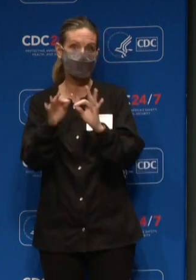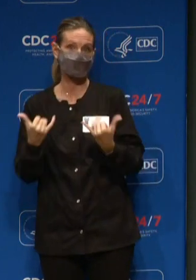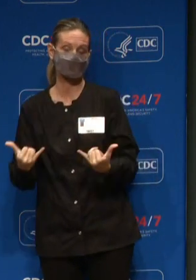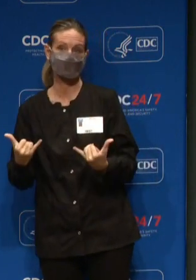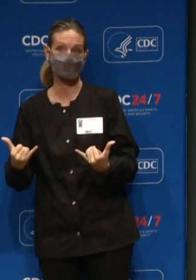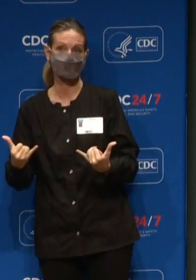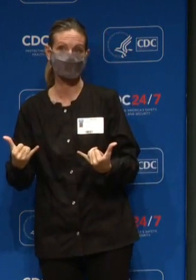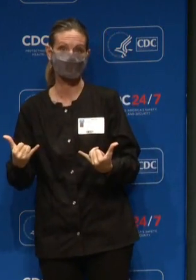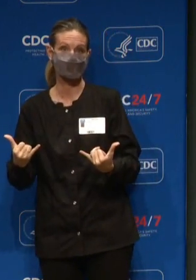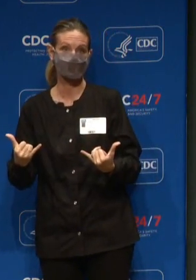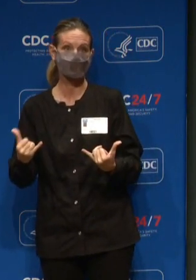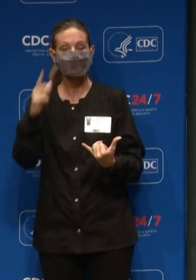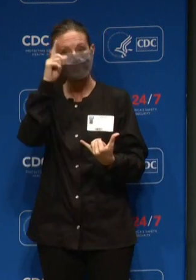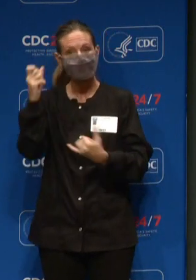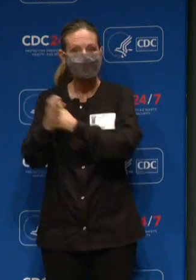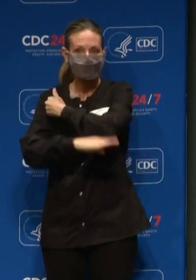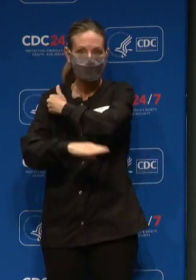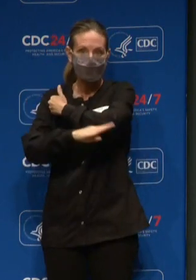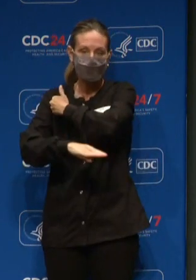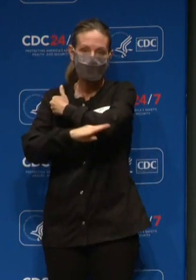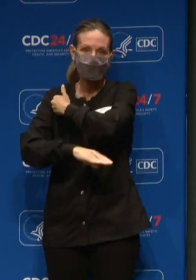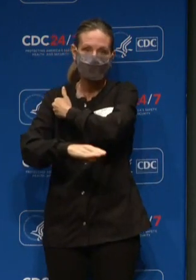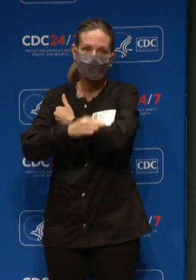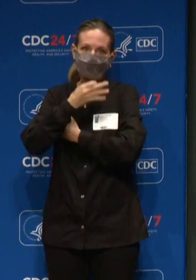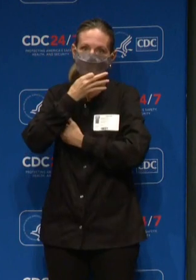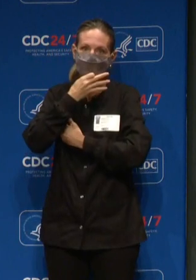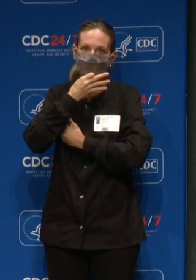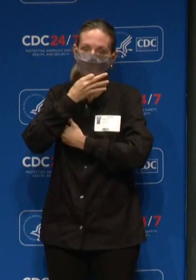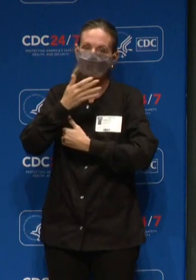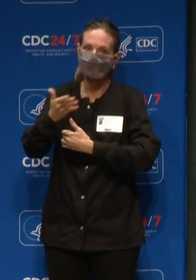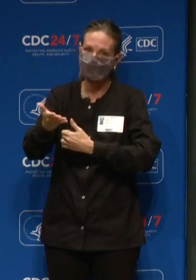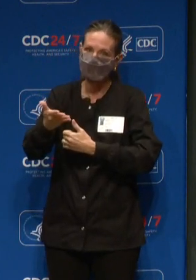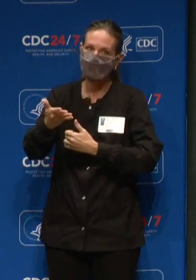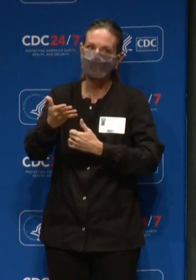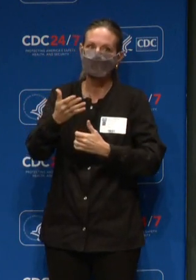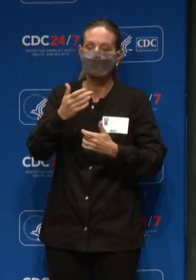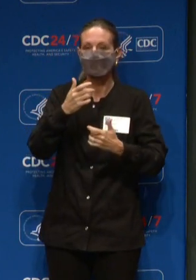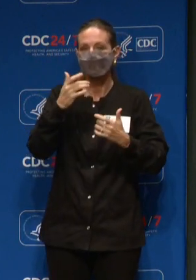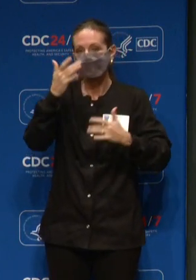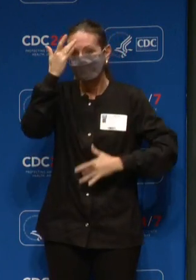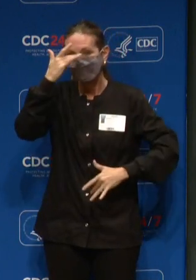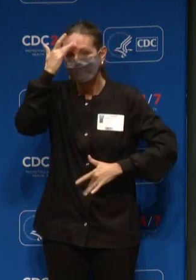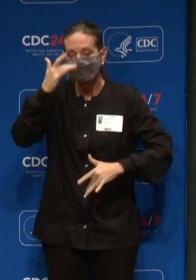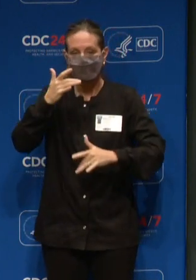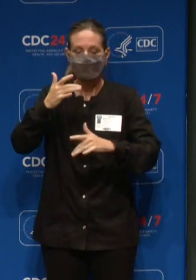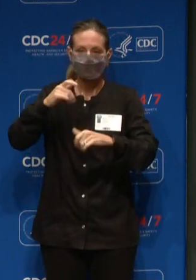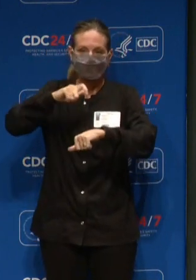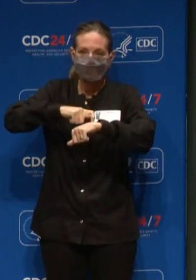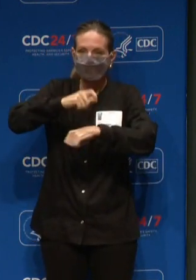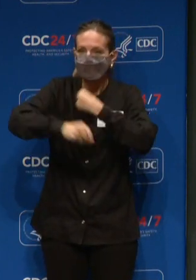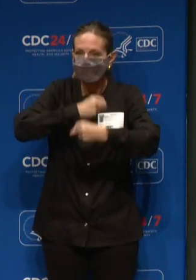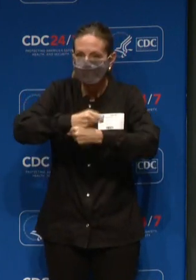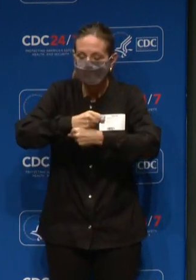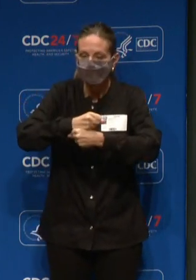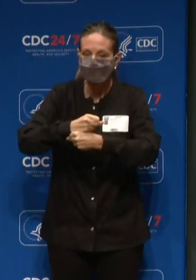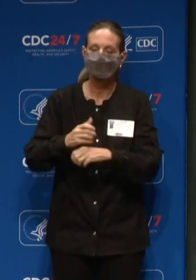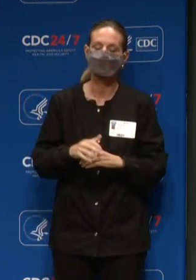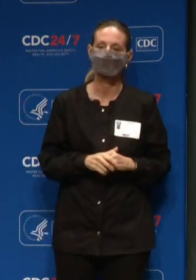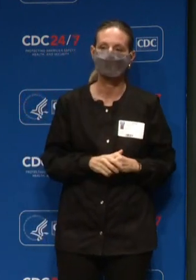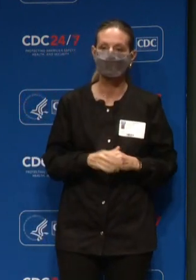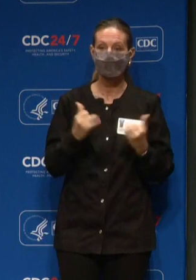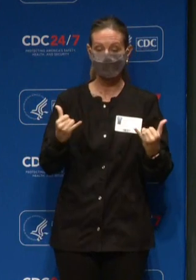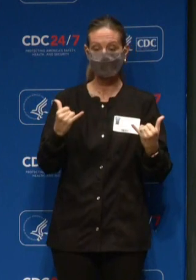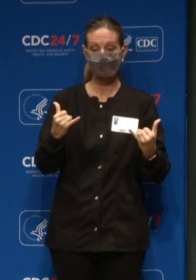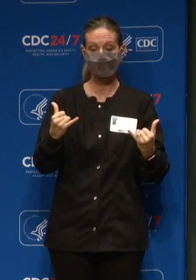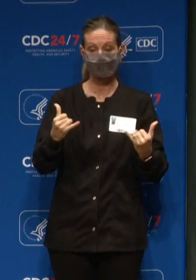fall season. It's incredibly important to continue these steps also as we look towards the upcoming